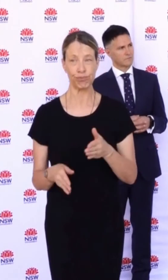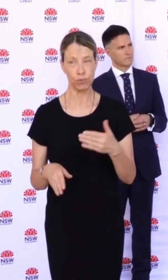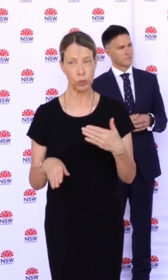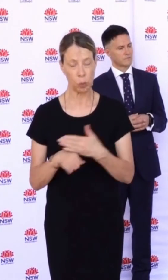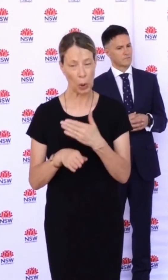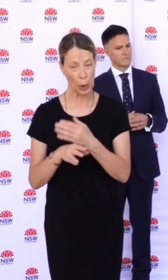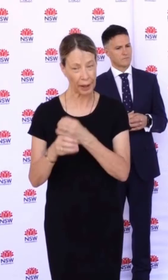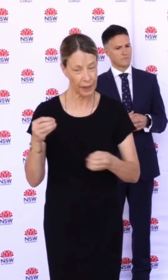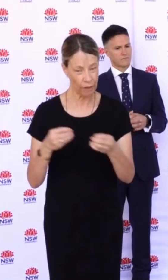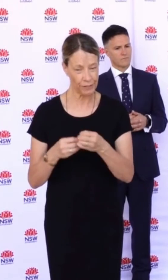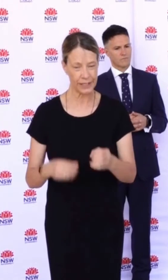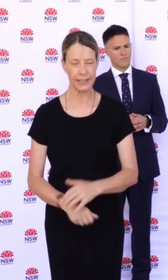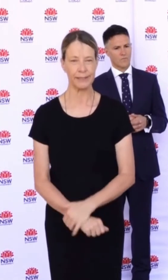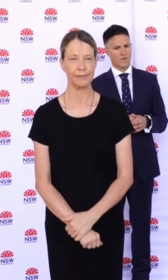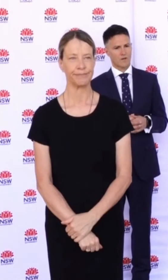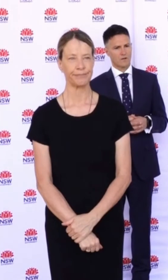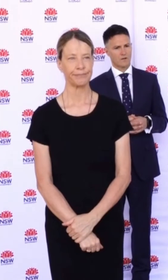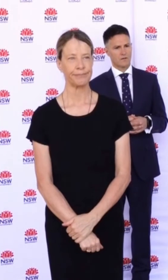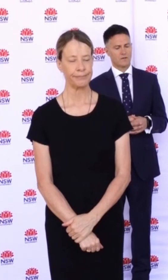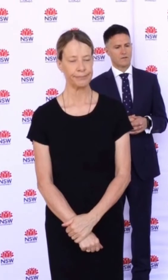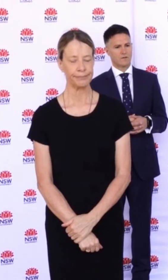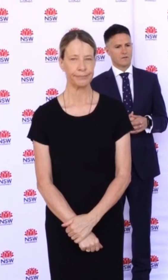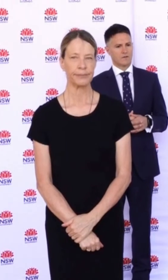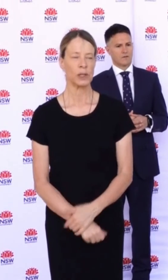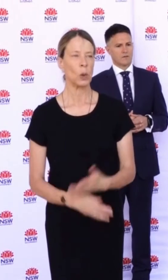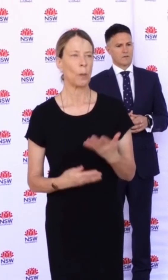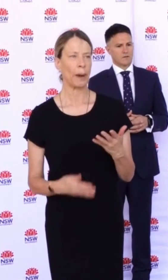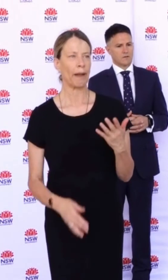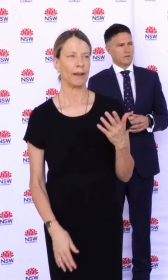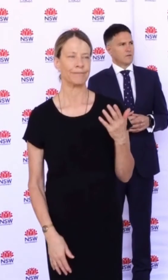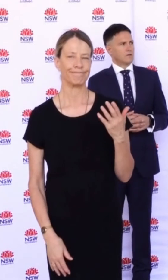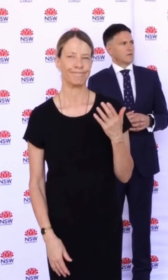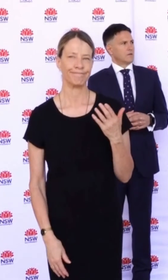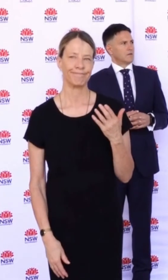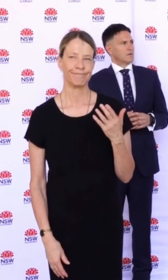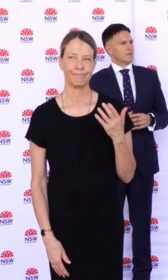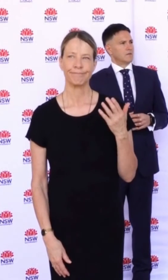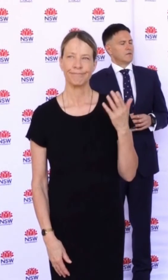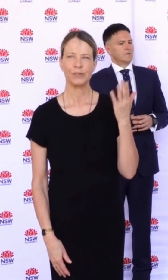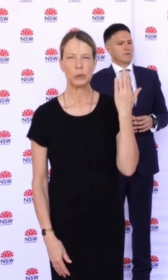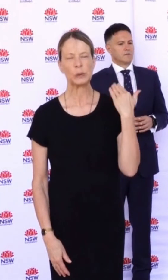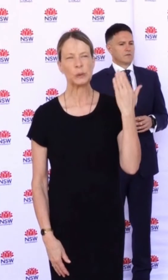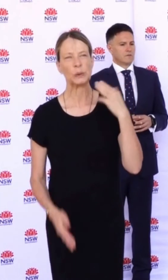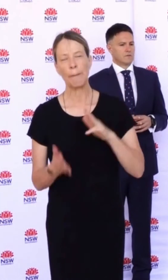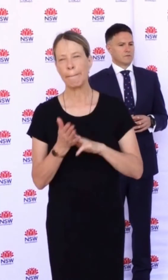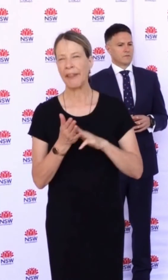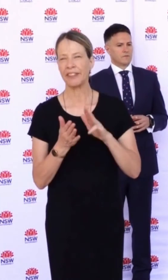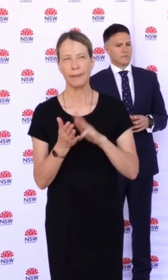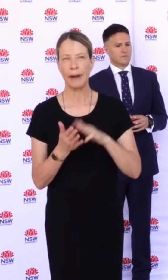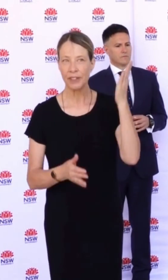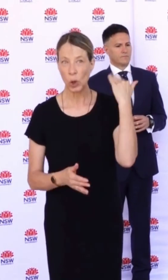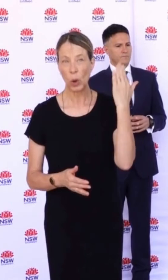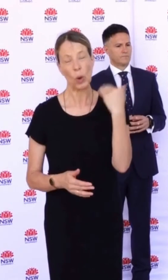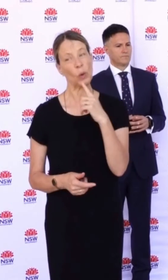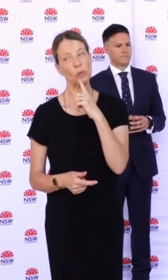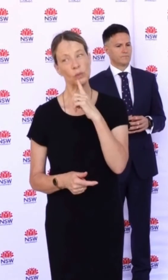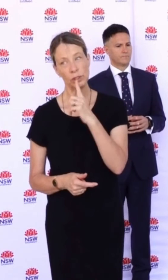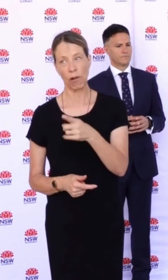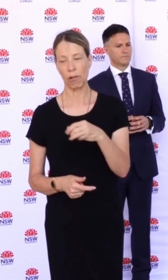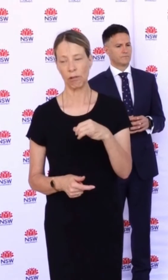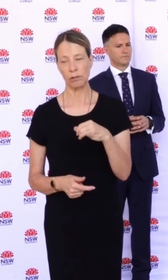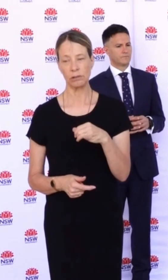lot of evidence now that big companies are advising people not to come back to the office, banks and so forth. Now, should the government, public service, lead